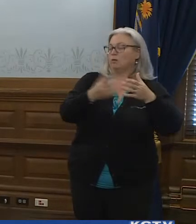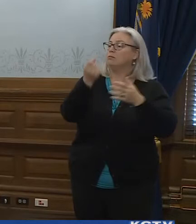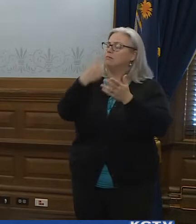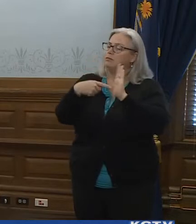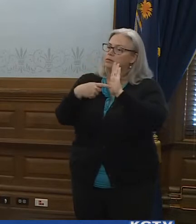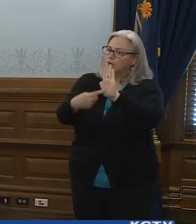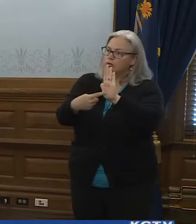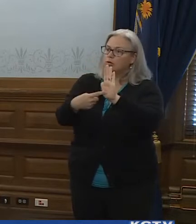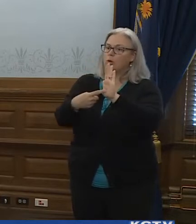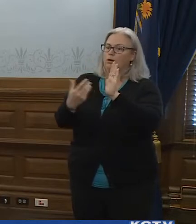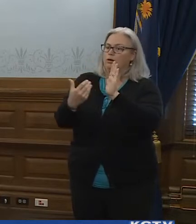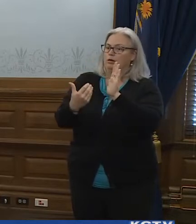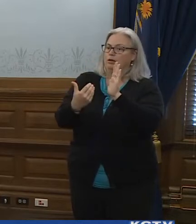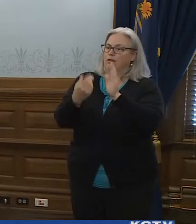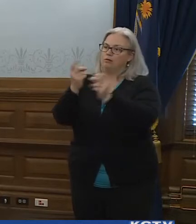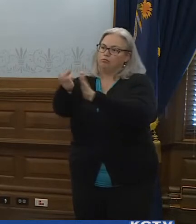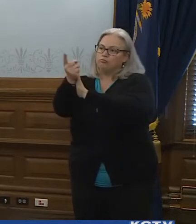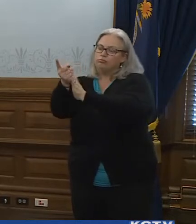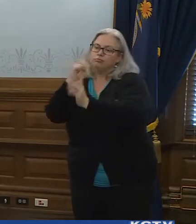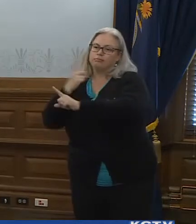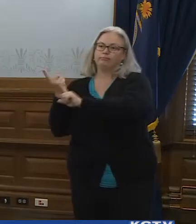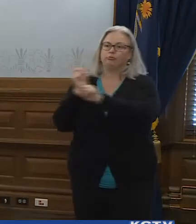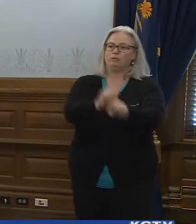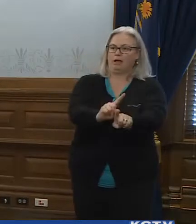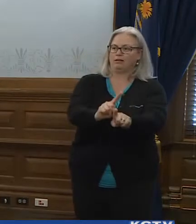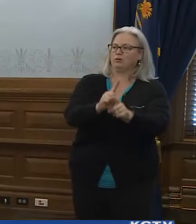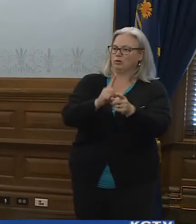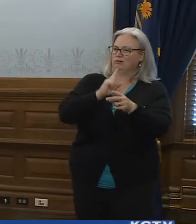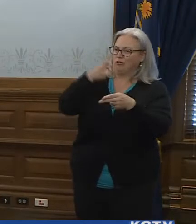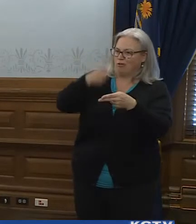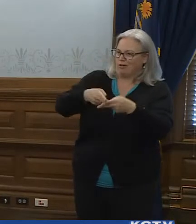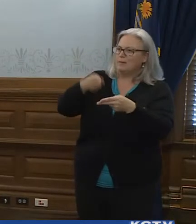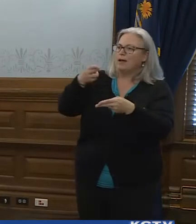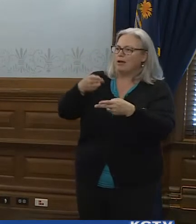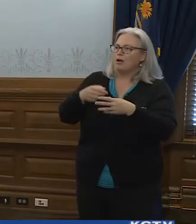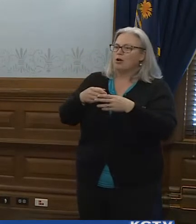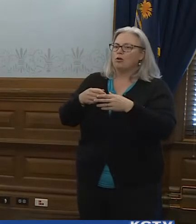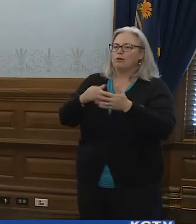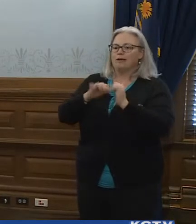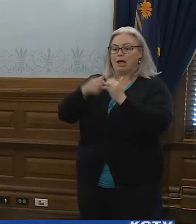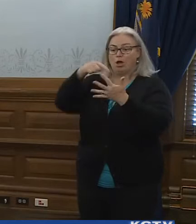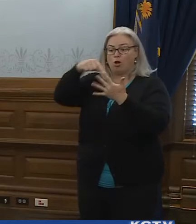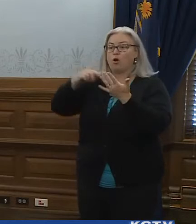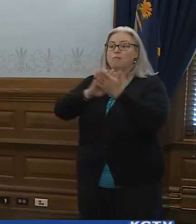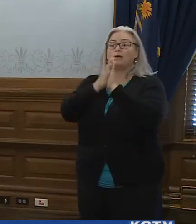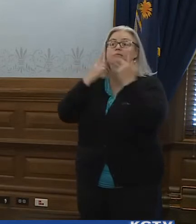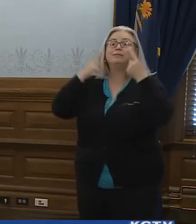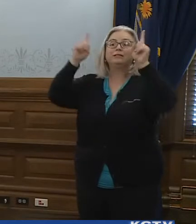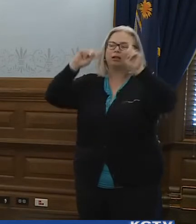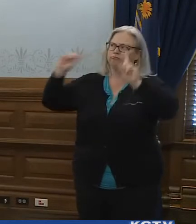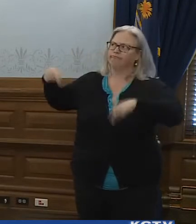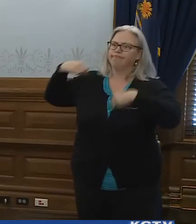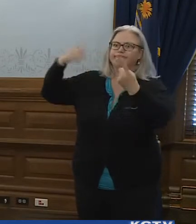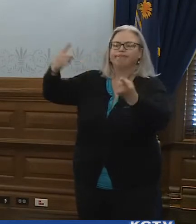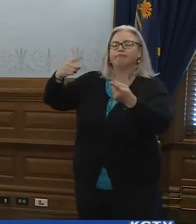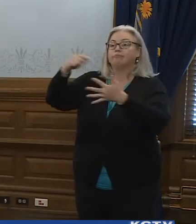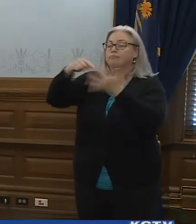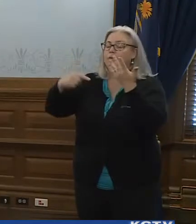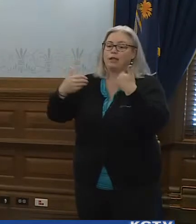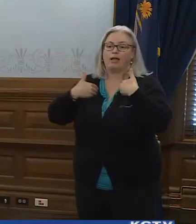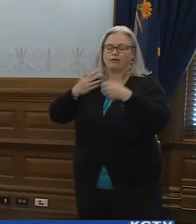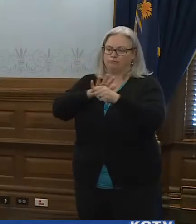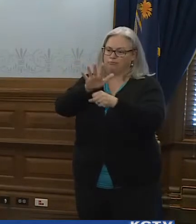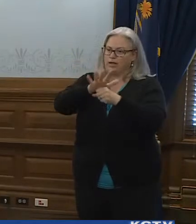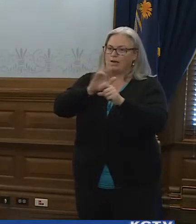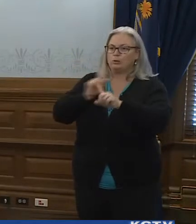it shows the rapidity of response, which we've talked about the ingredients for success all along, and that is having